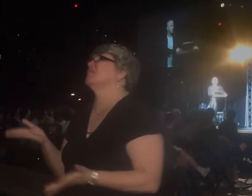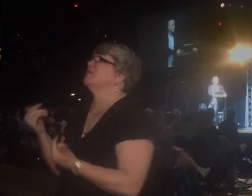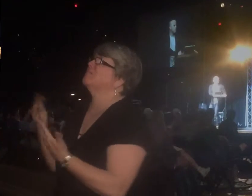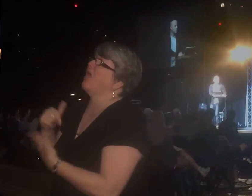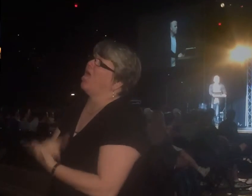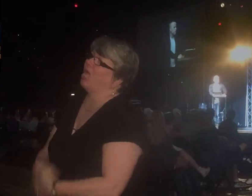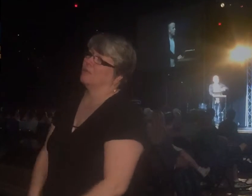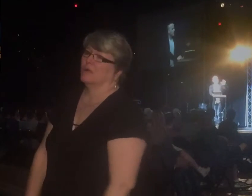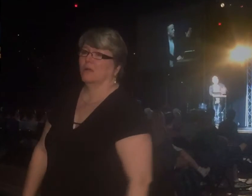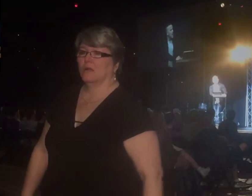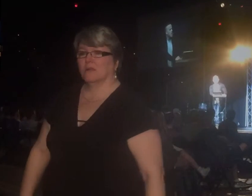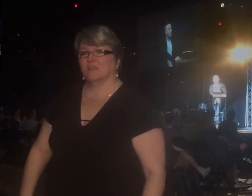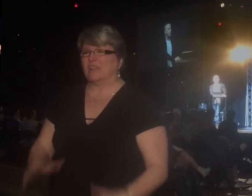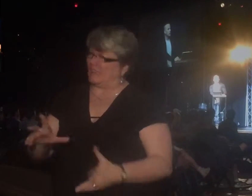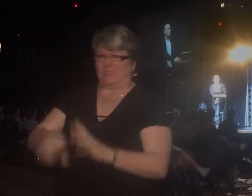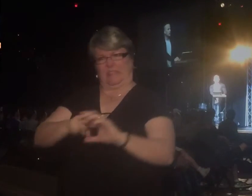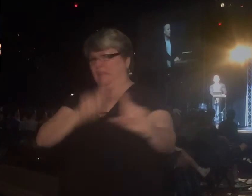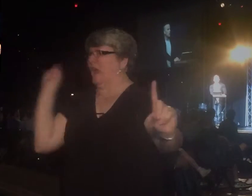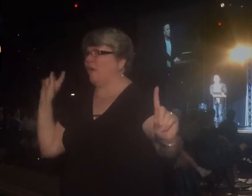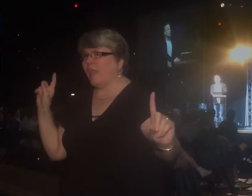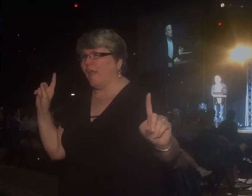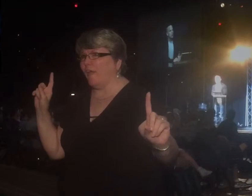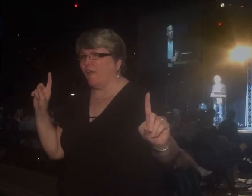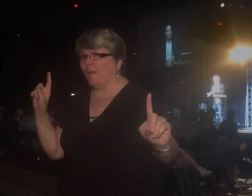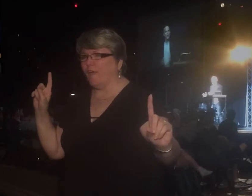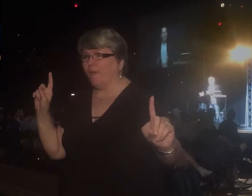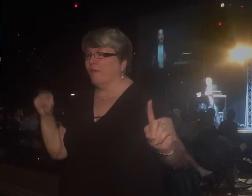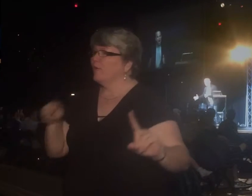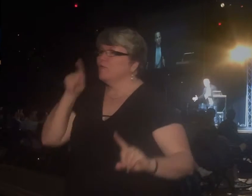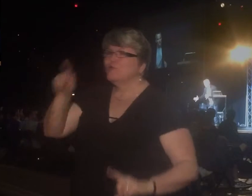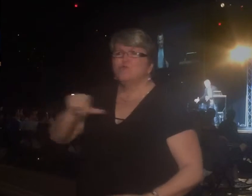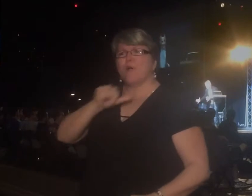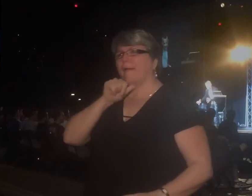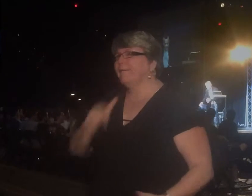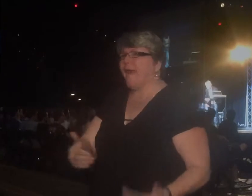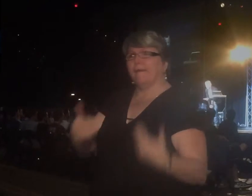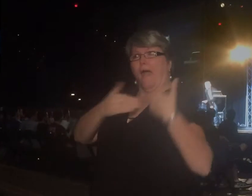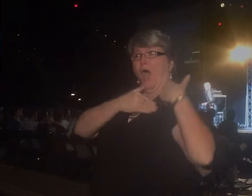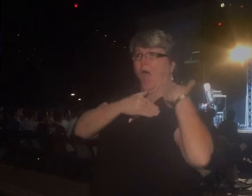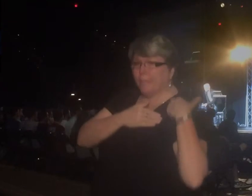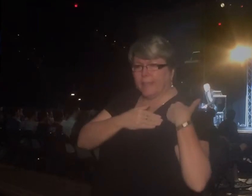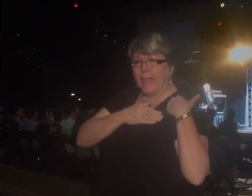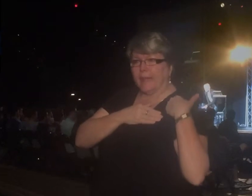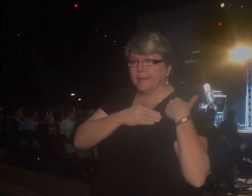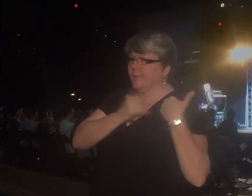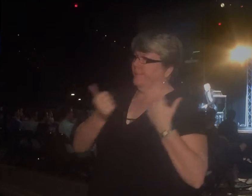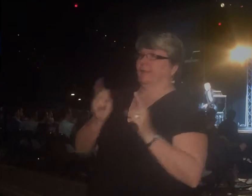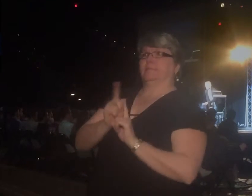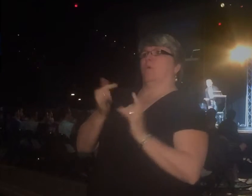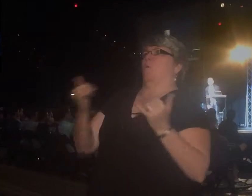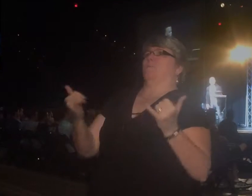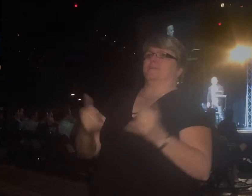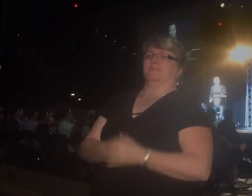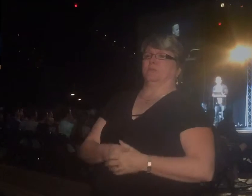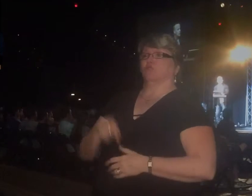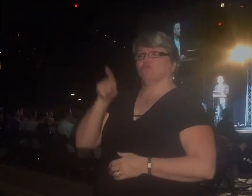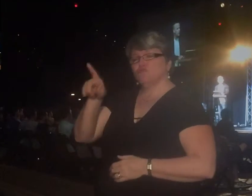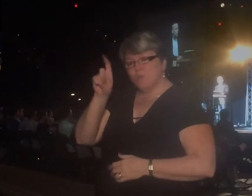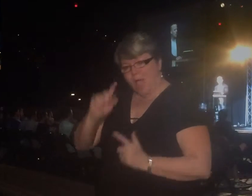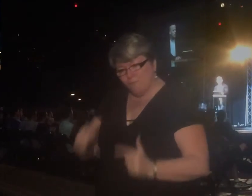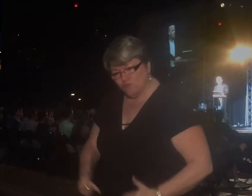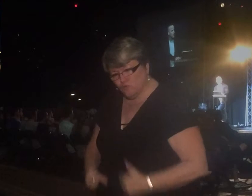me your boobies. Get out of there. You are not obligated in this